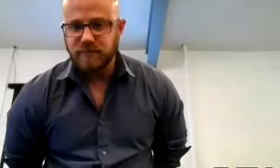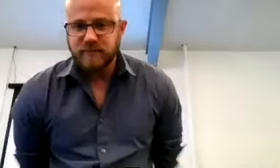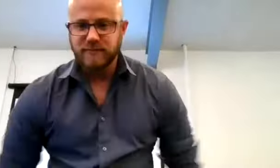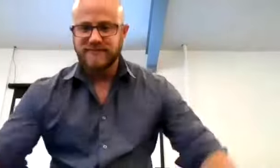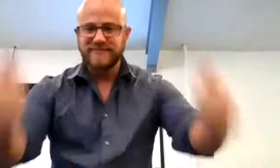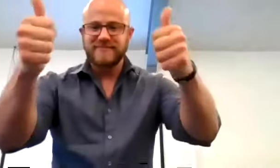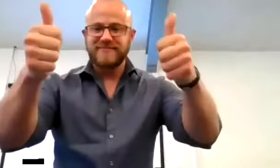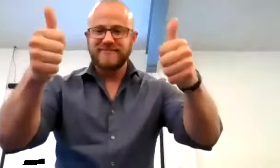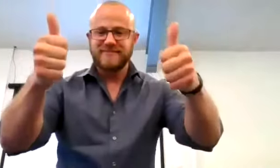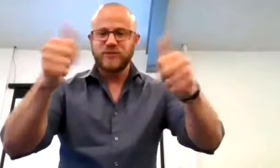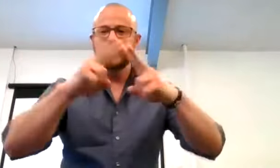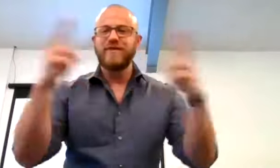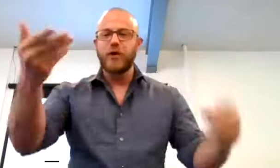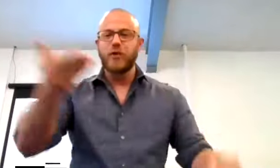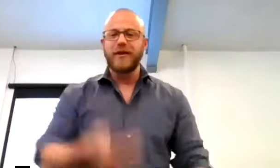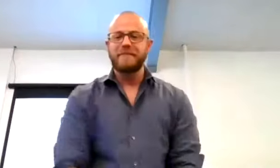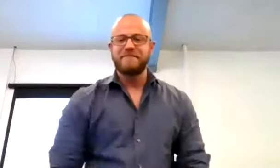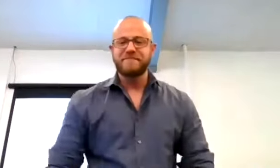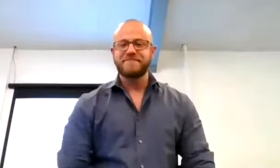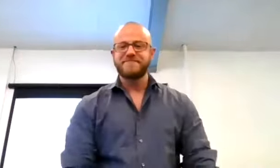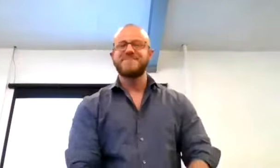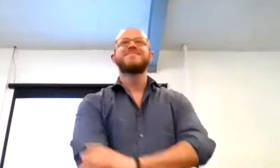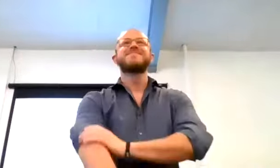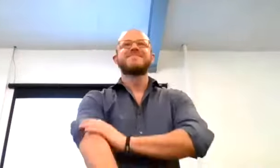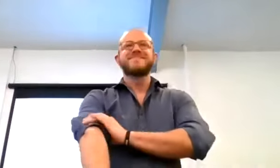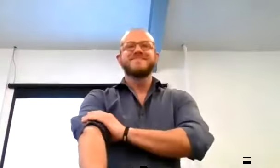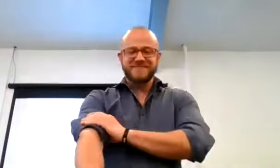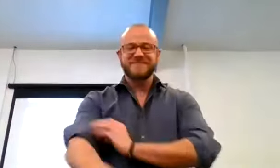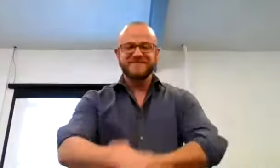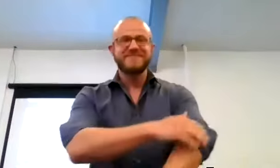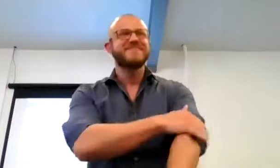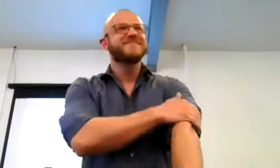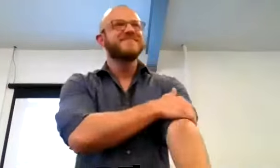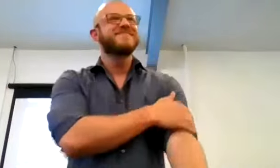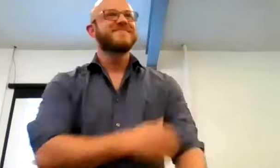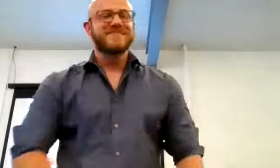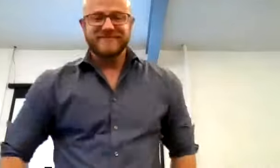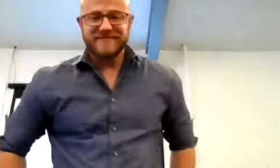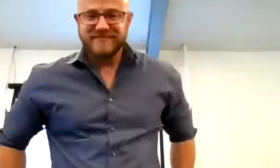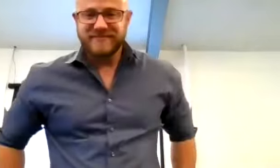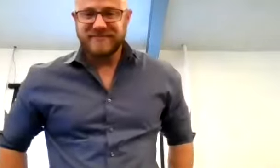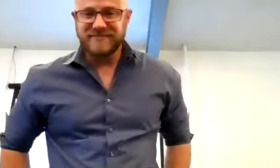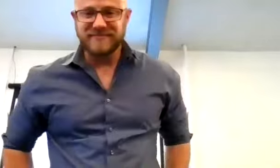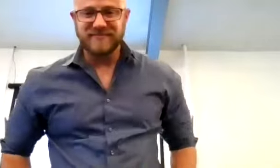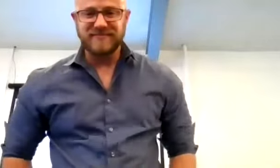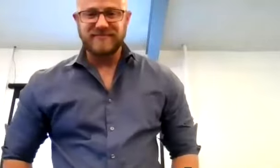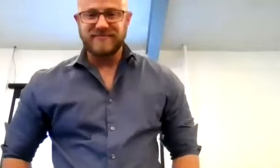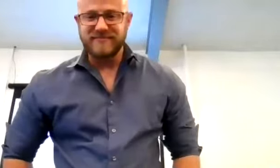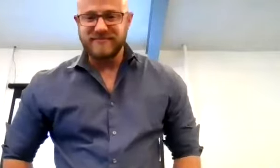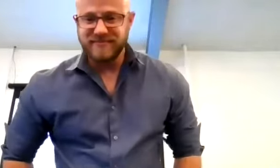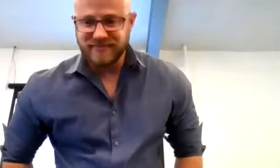other questions, I can talk to you more, yes. And you're definitely very, very welcome, yes. Okay, yeah.